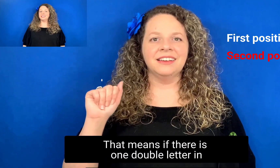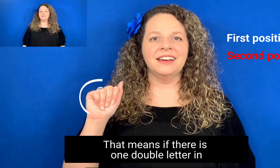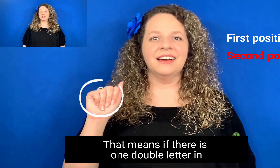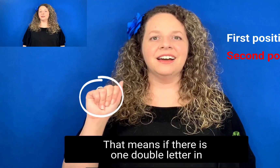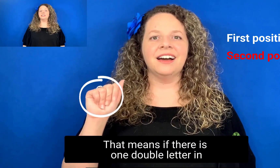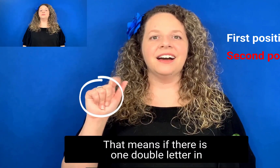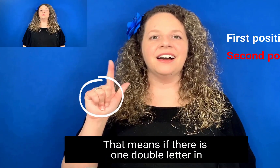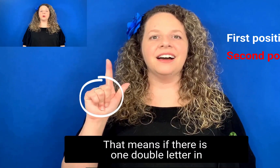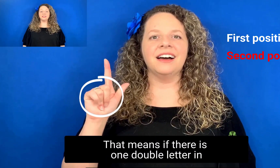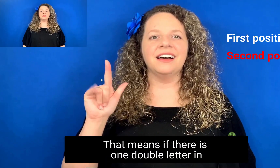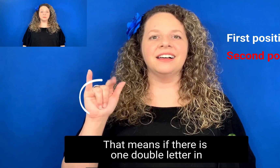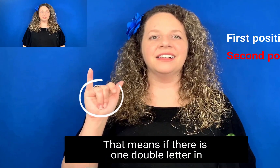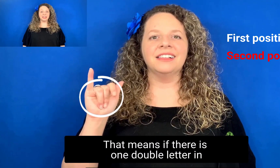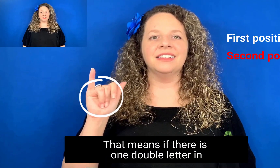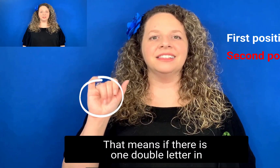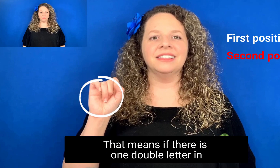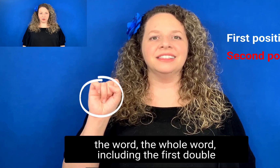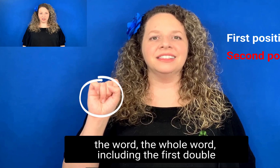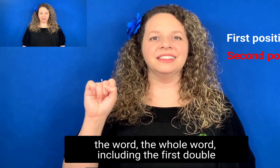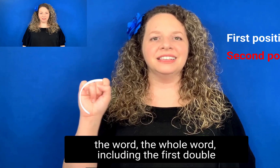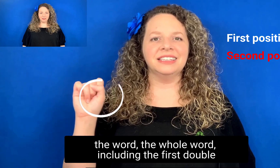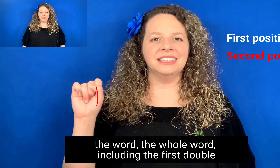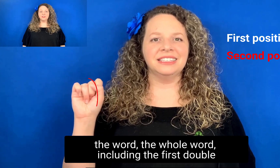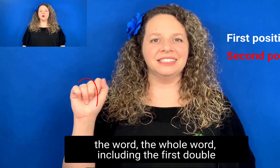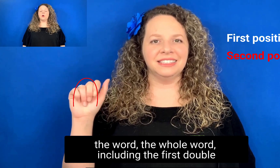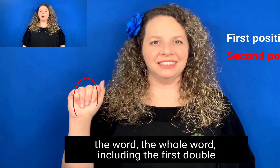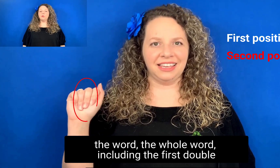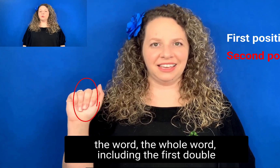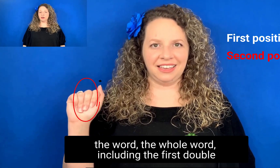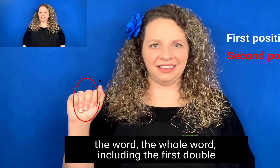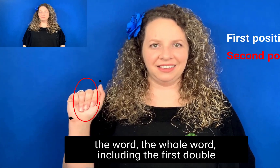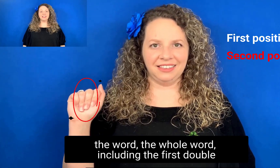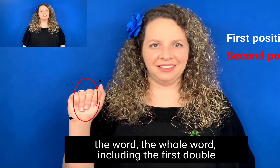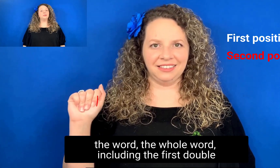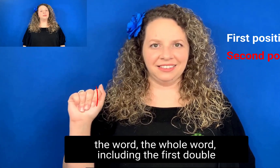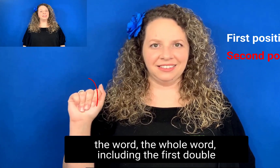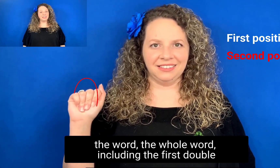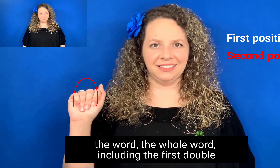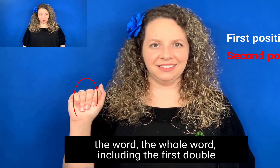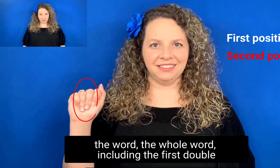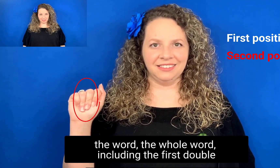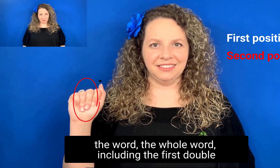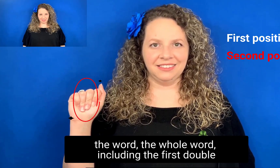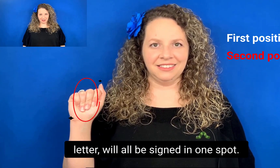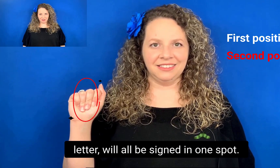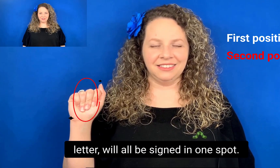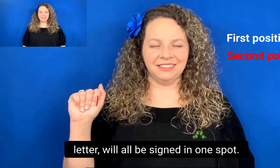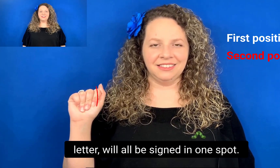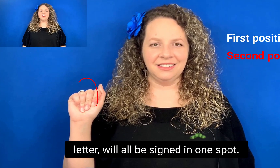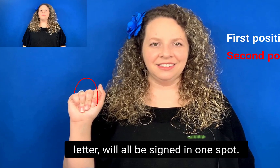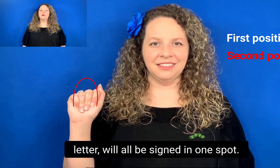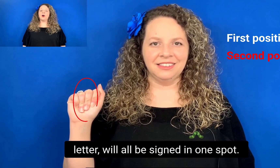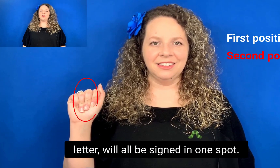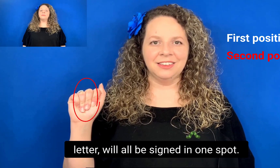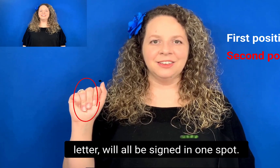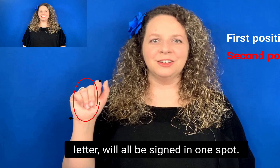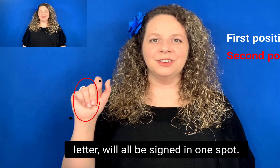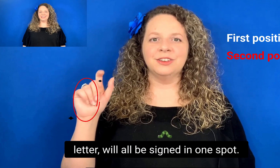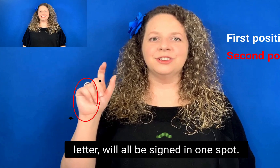if there is one double letter in the word, the whole word, including the first double letter, will all be signed